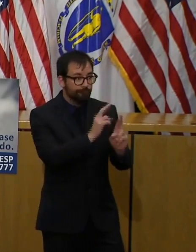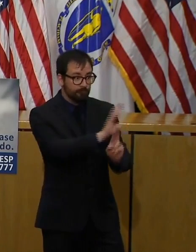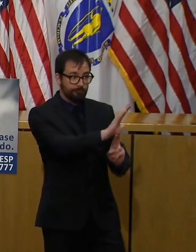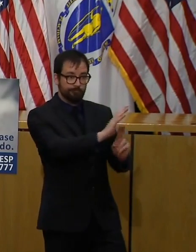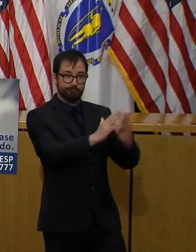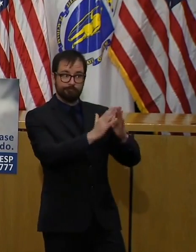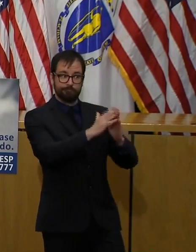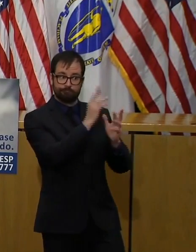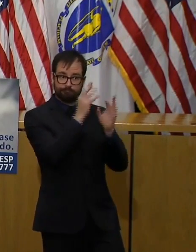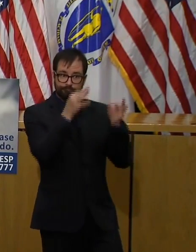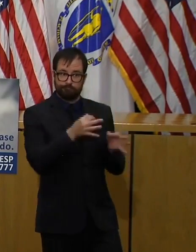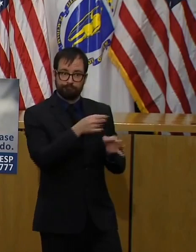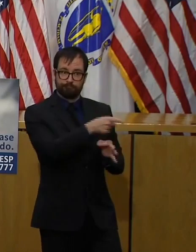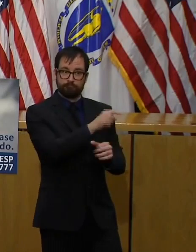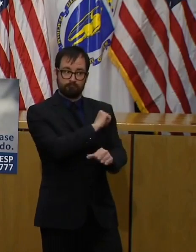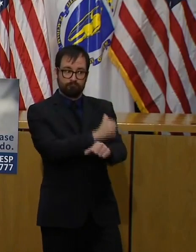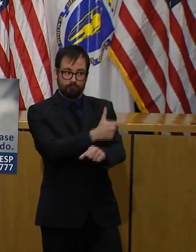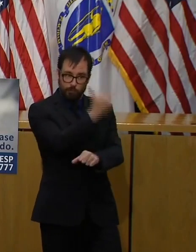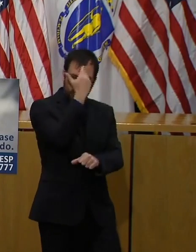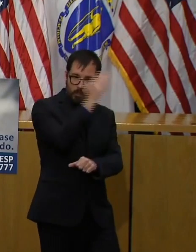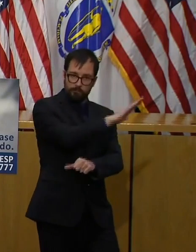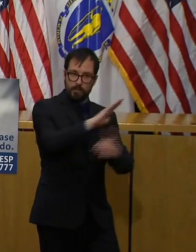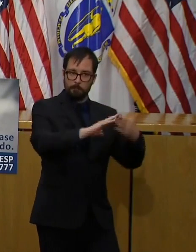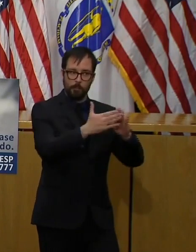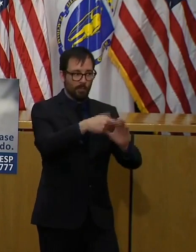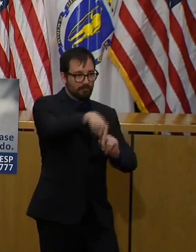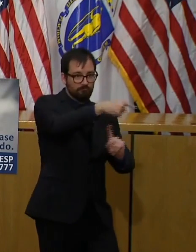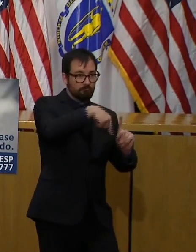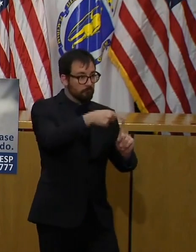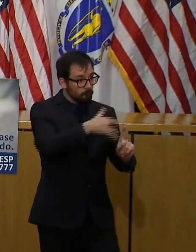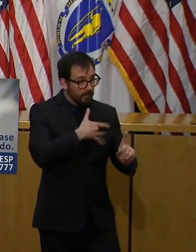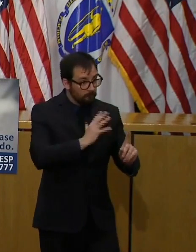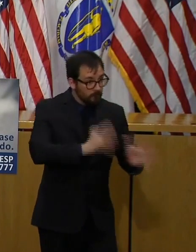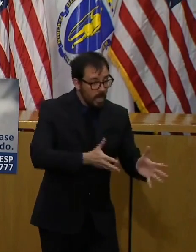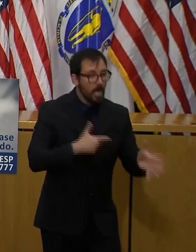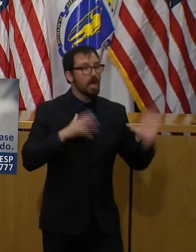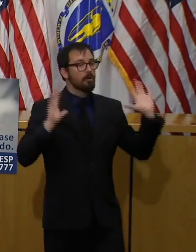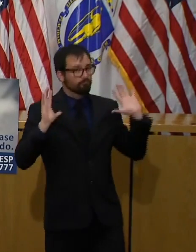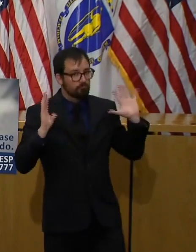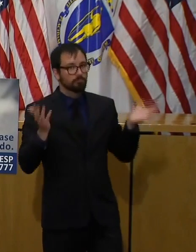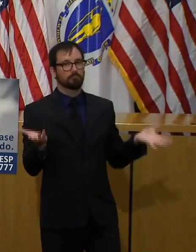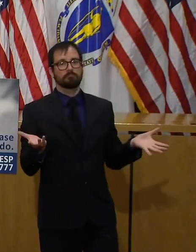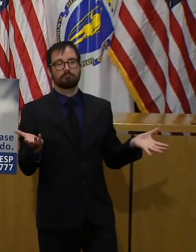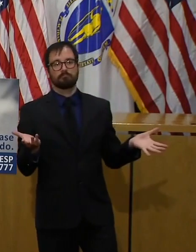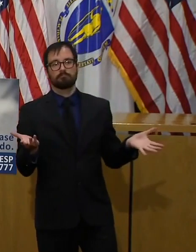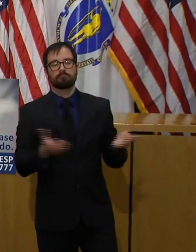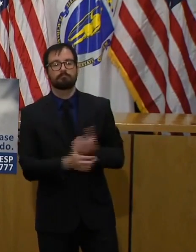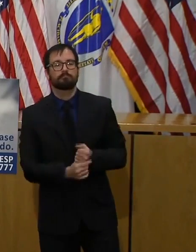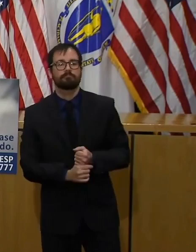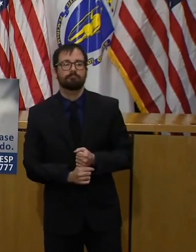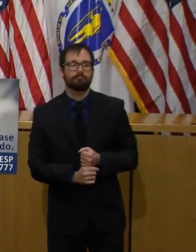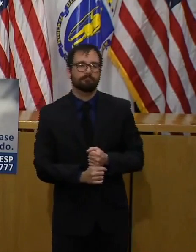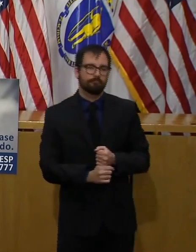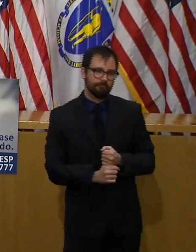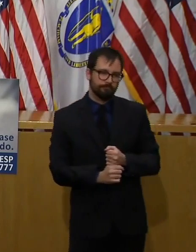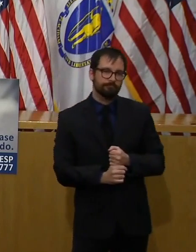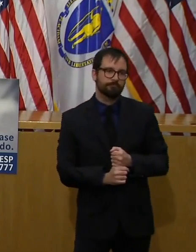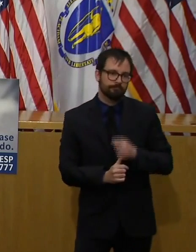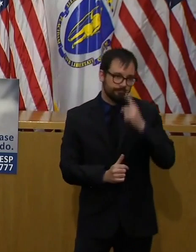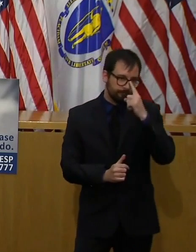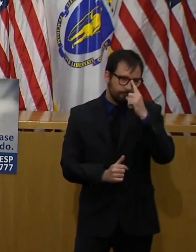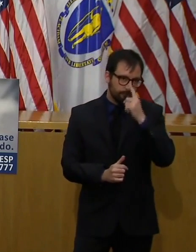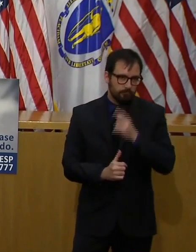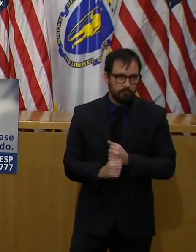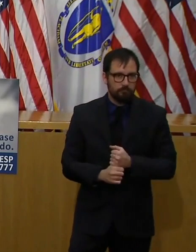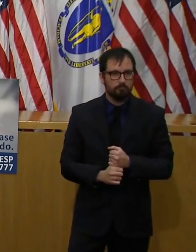communities best, believe are the most important things for us to do. That's been our policy for the past 5 years in the way